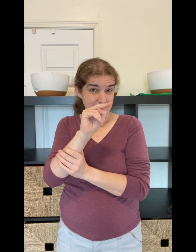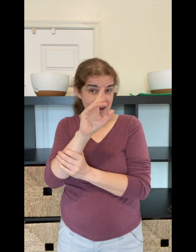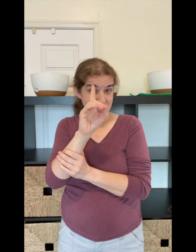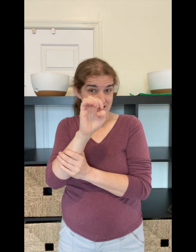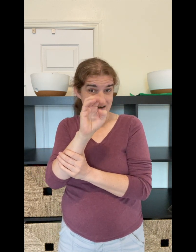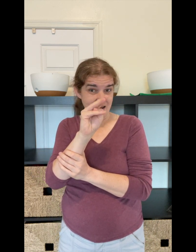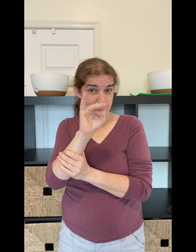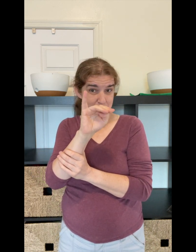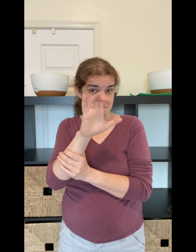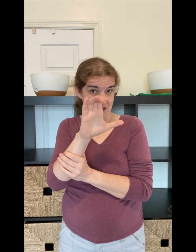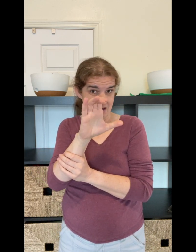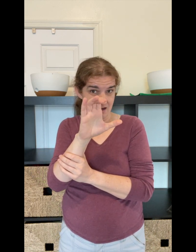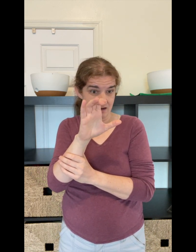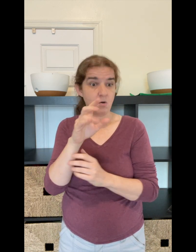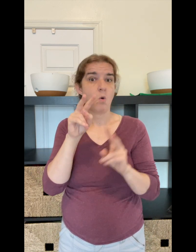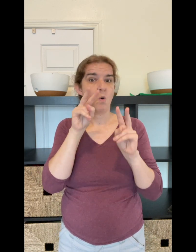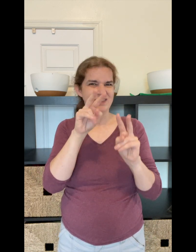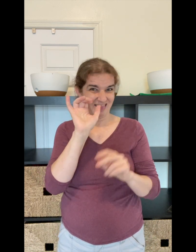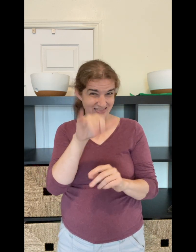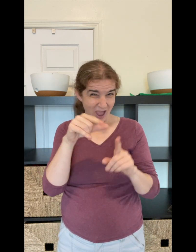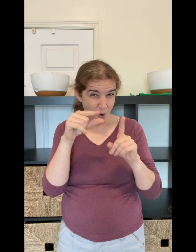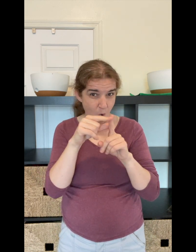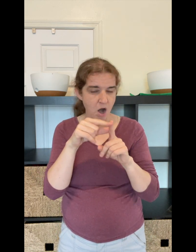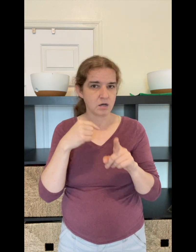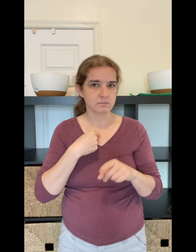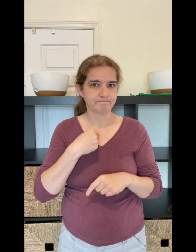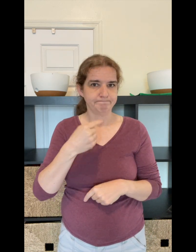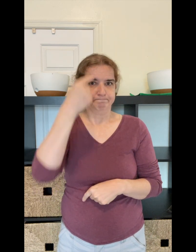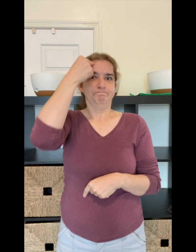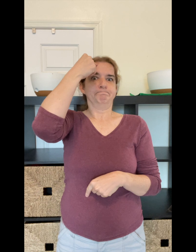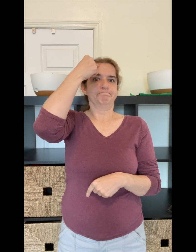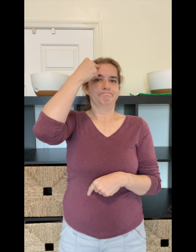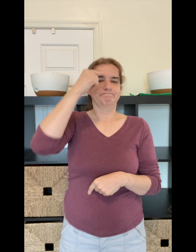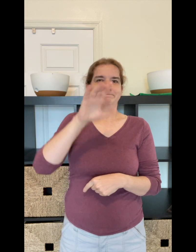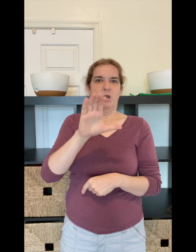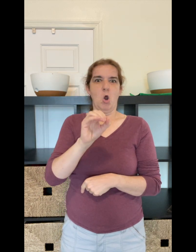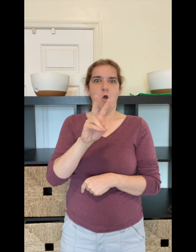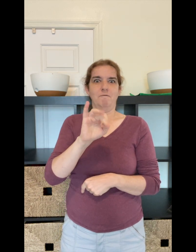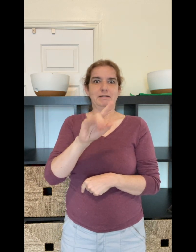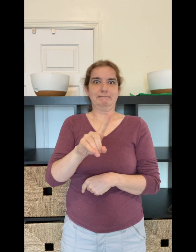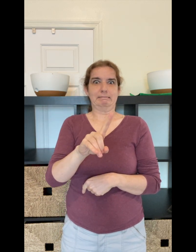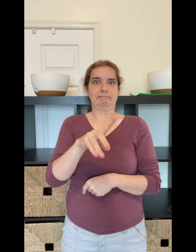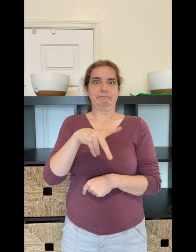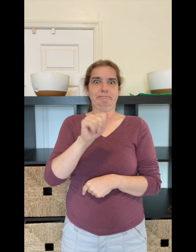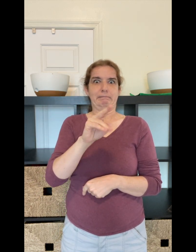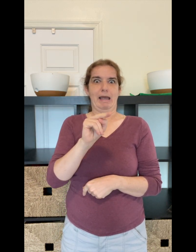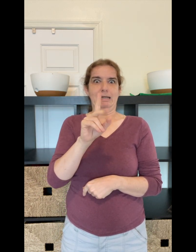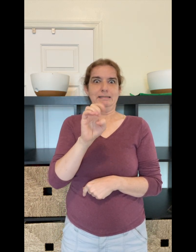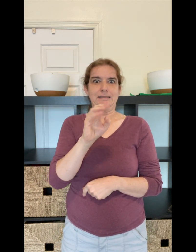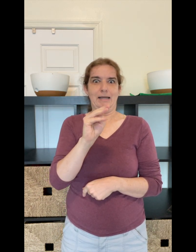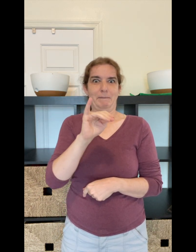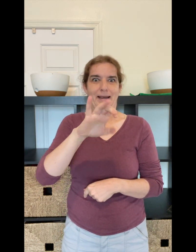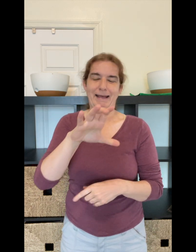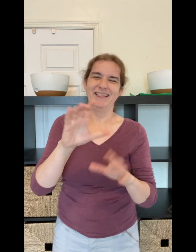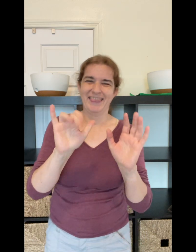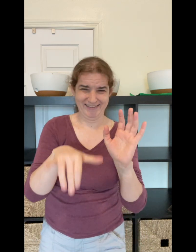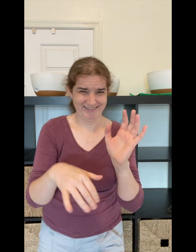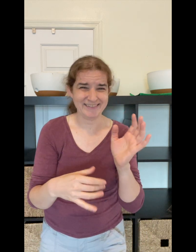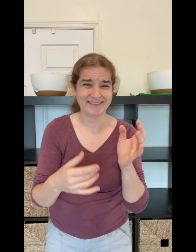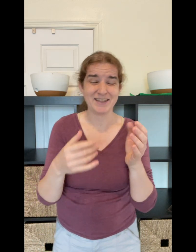with pandemic, I see that word. Oh, I know what I think. I think COVID. Pandemic. Okay.